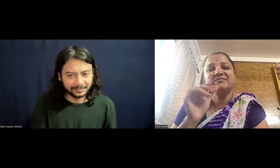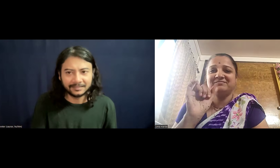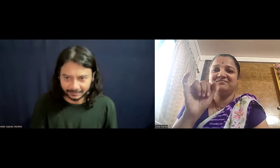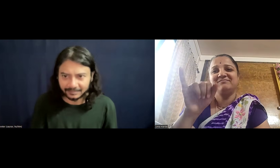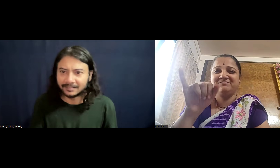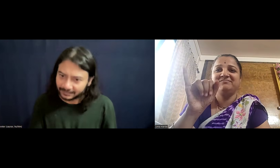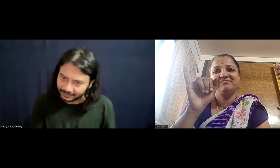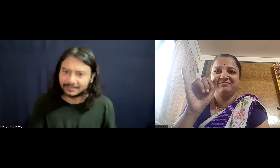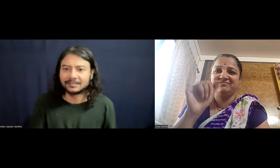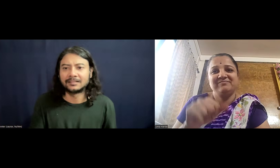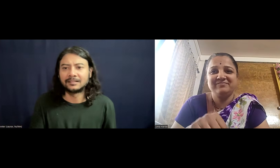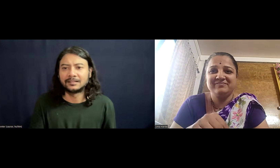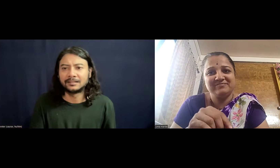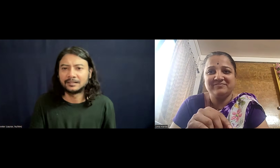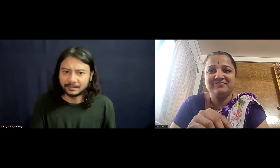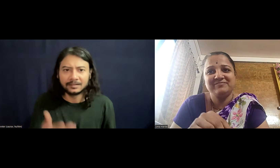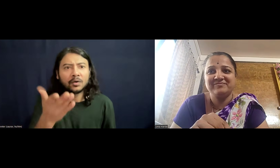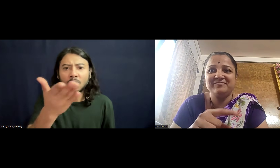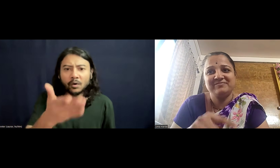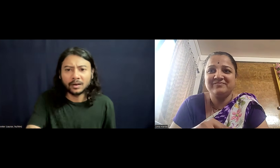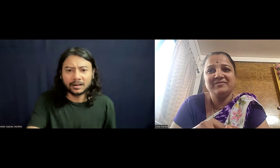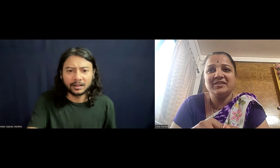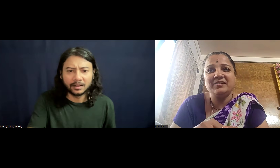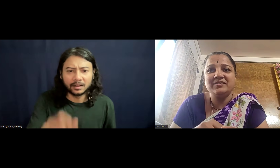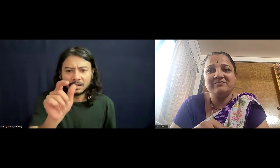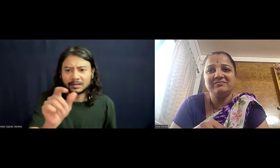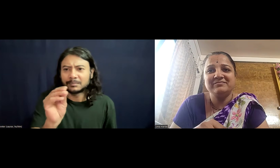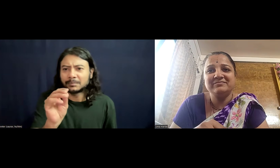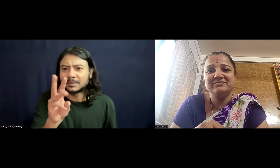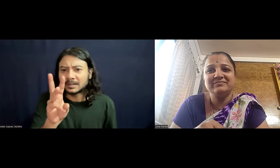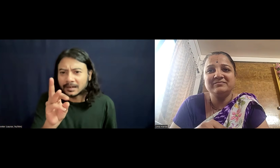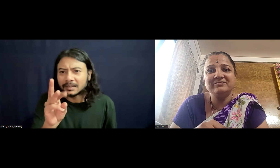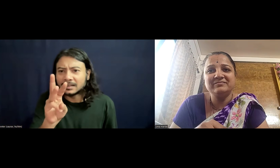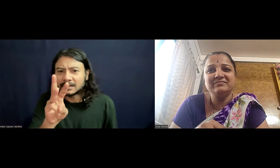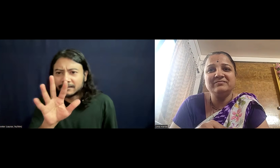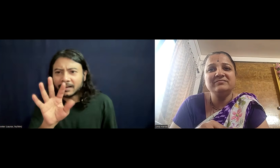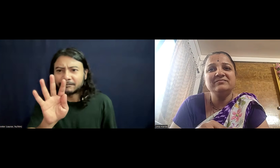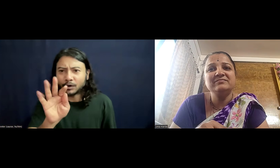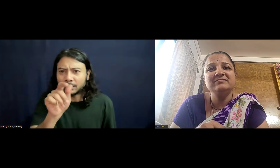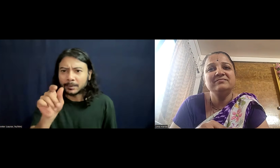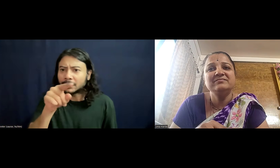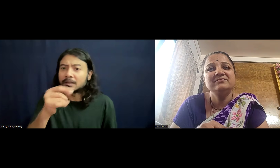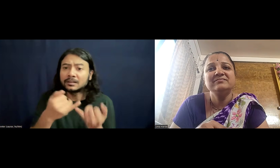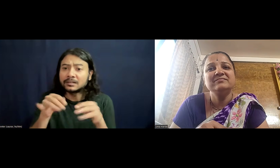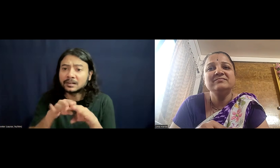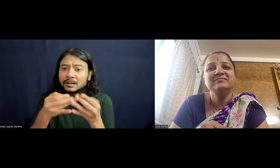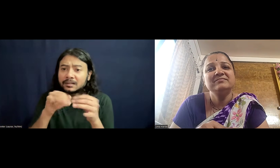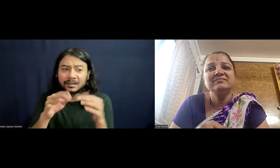All those people who are regularly coming here, you're already very nice and beautiful souls.